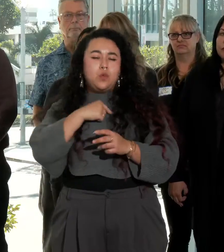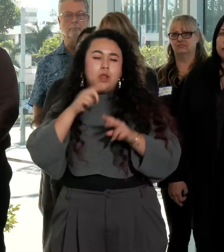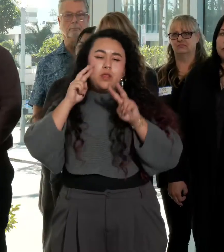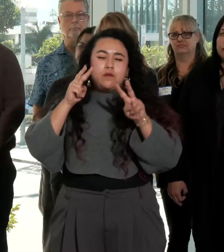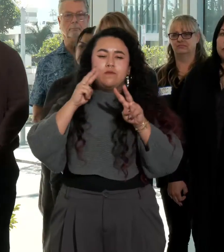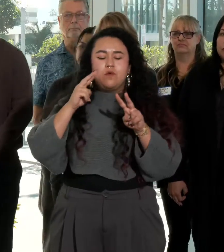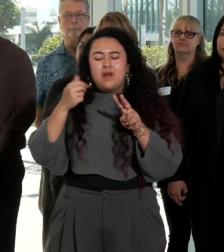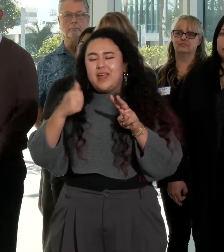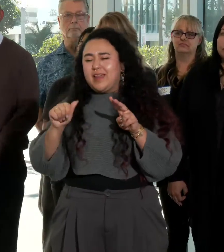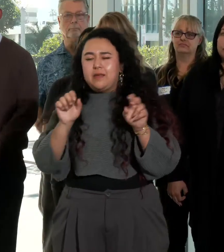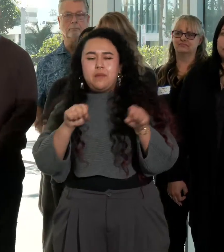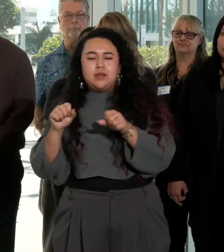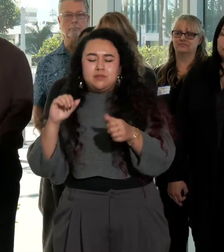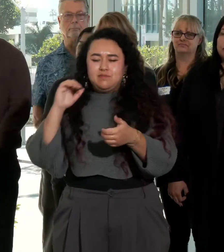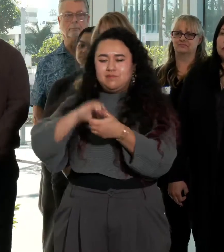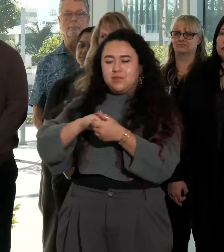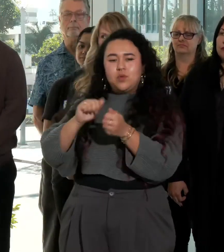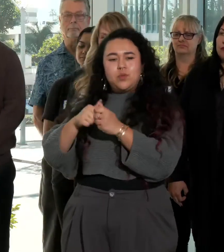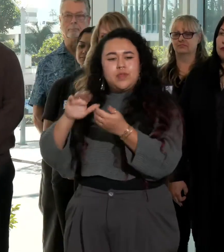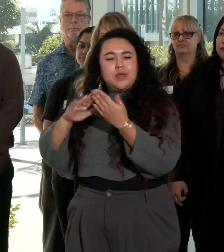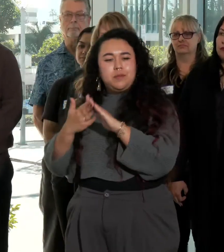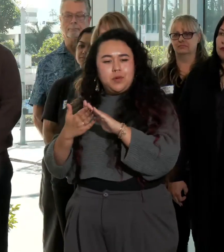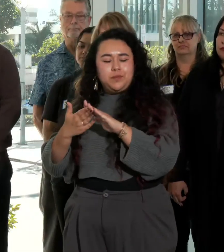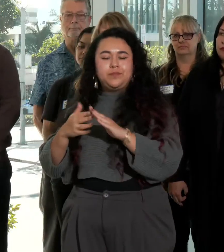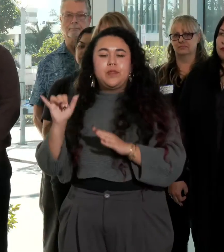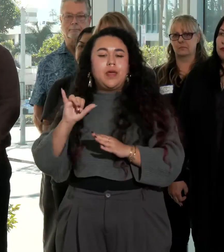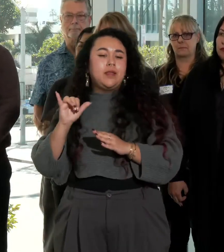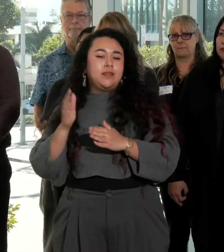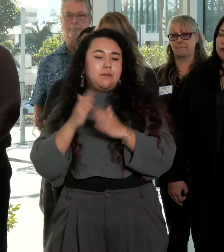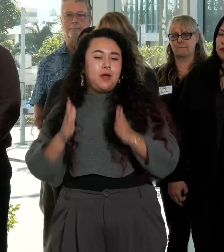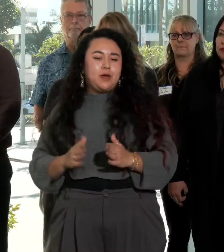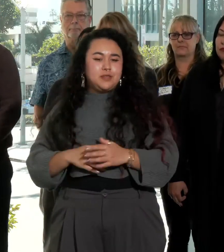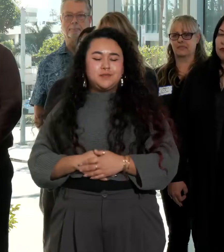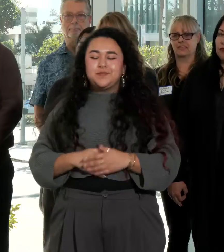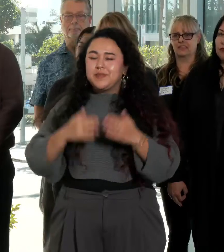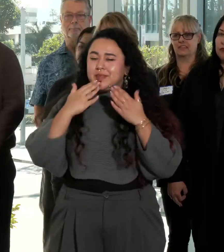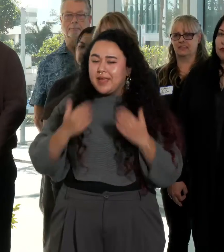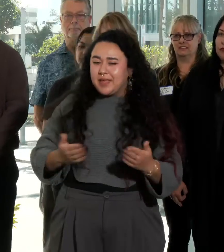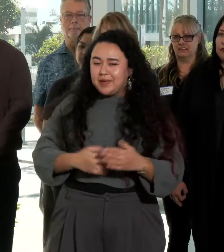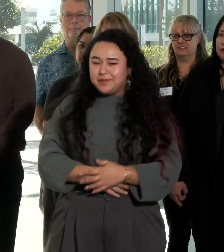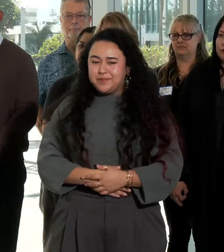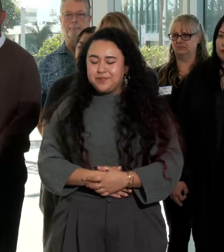possible side by side with our community and our partners. Thank you.